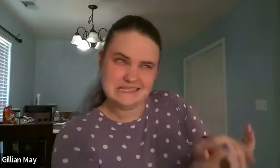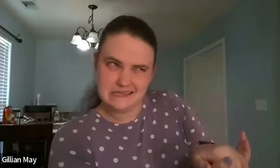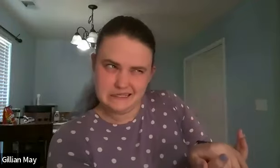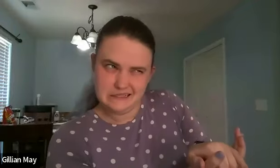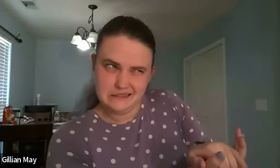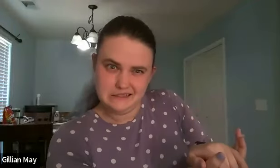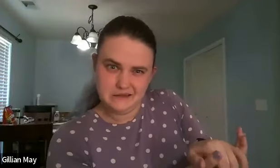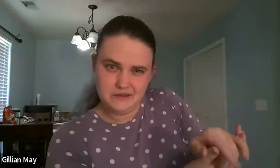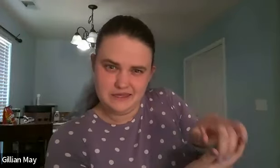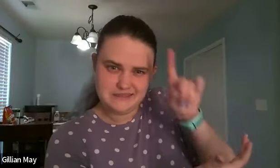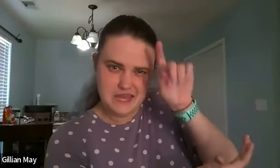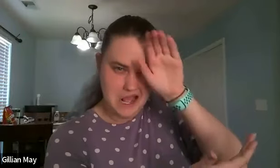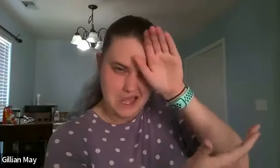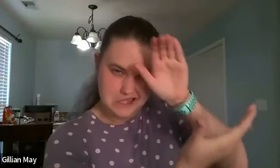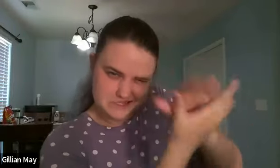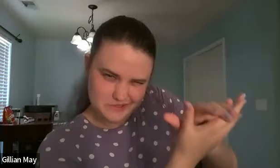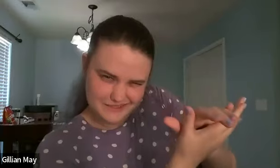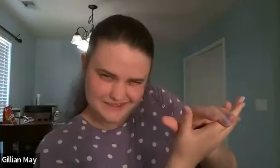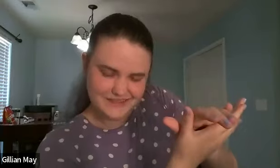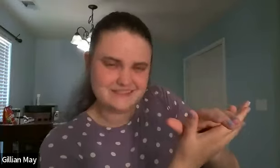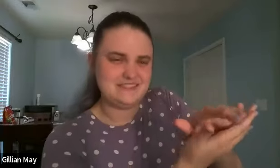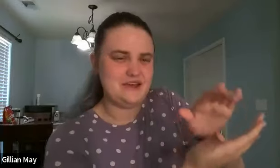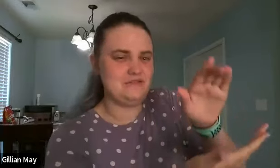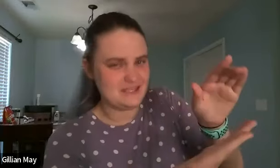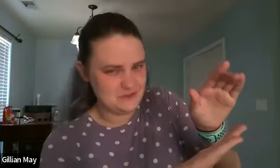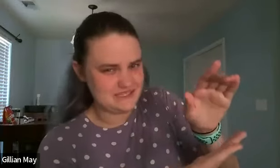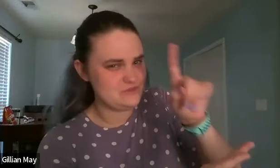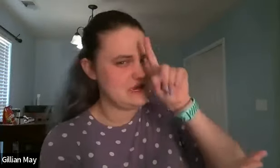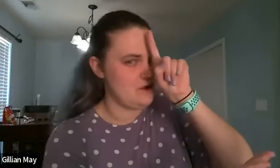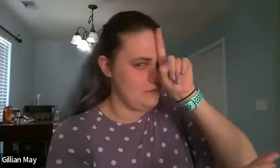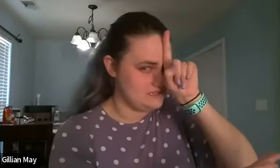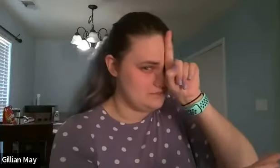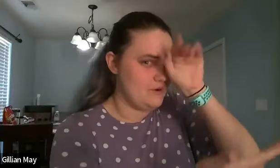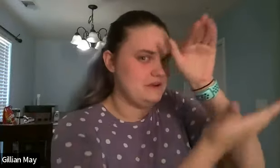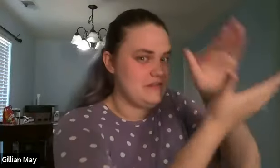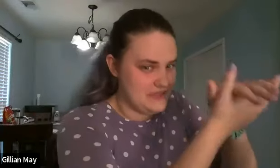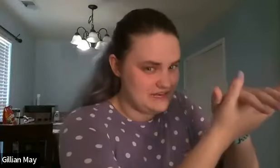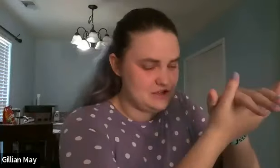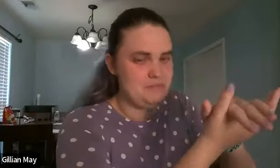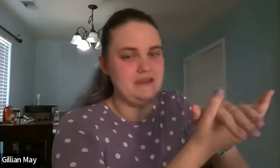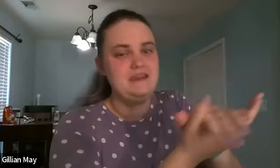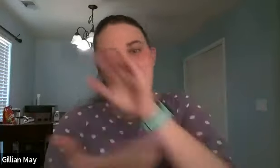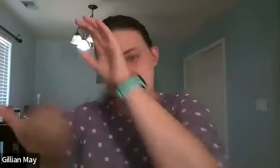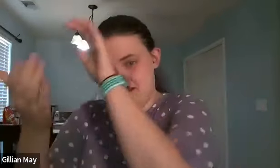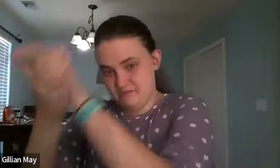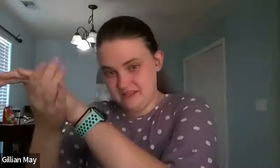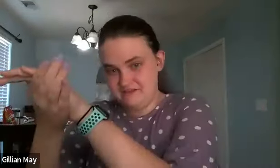like, okay, isn't that husband? And so that's why some say, well, it's pointer and then it's open. And then you have believe